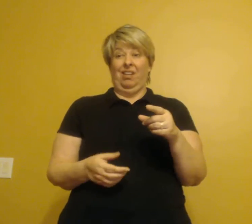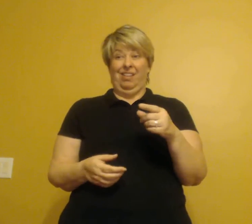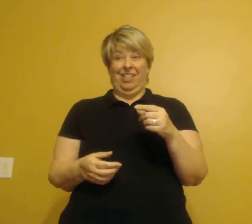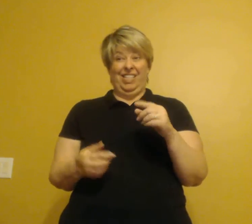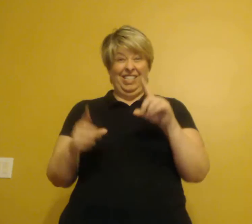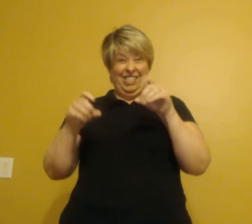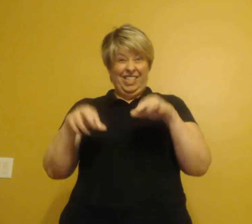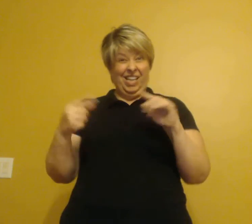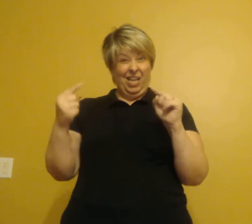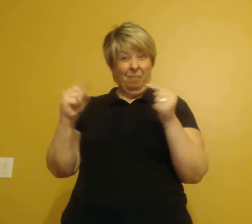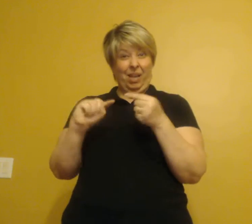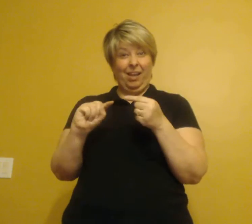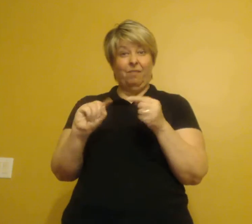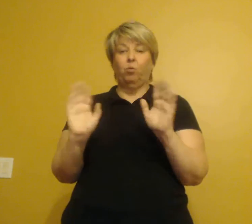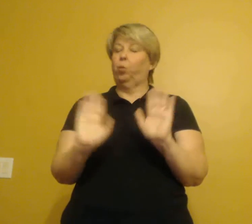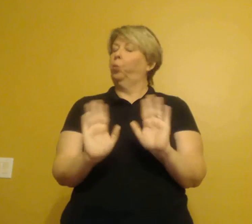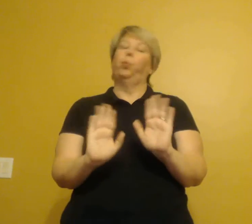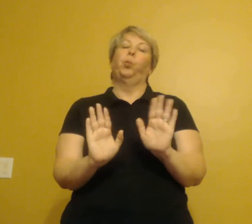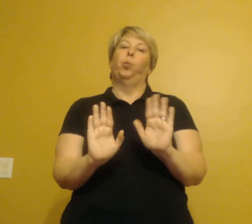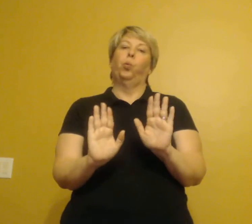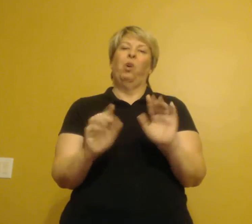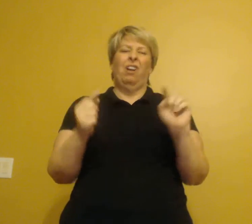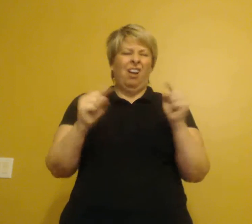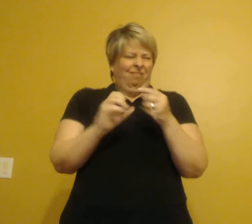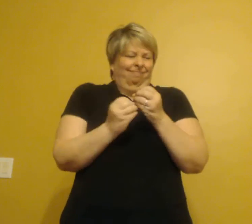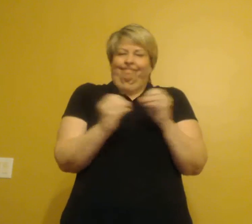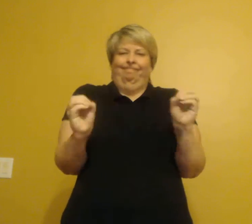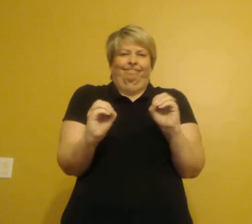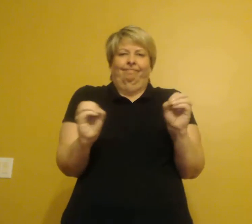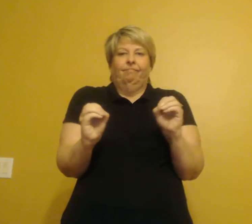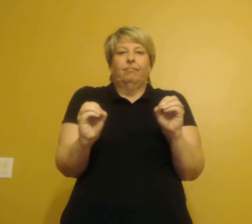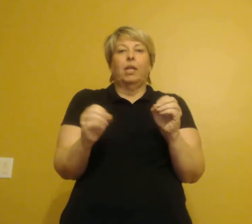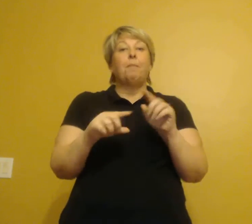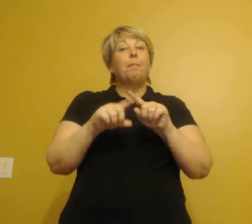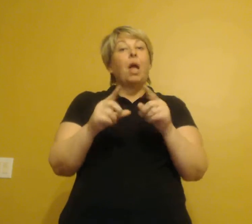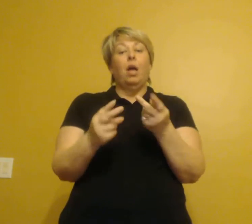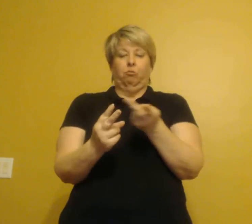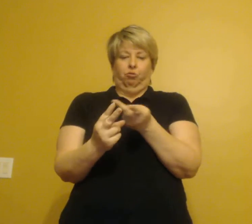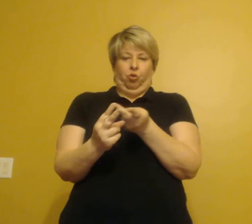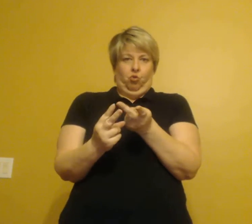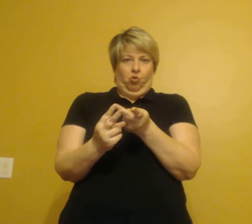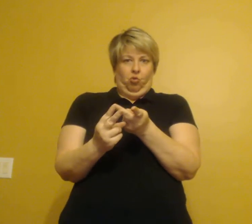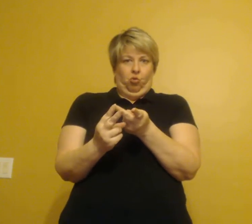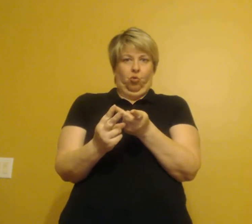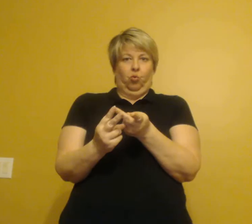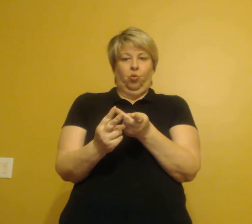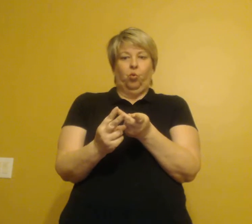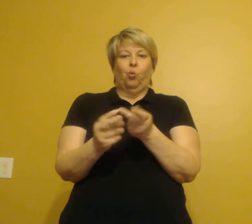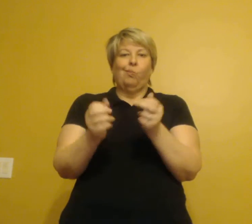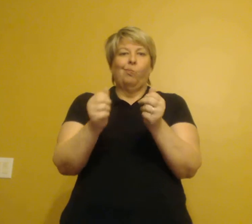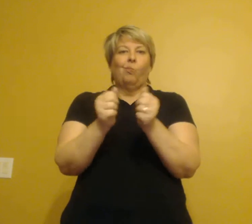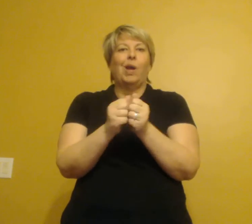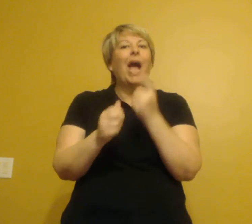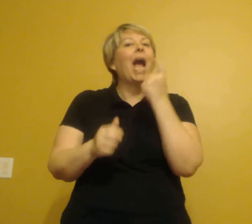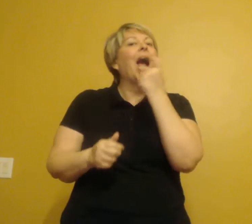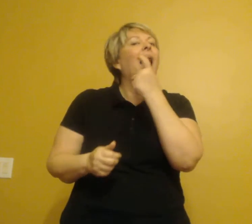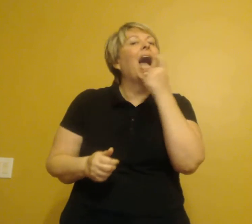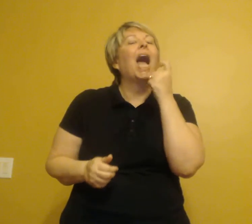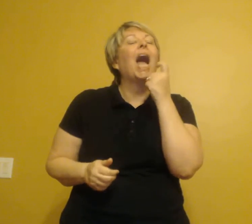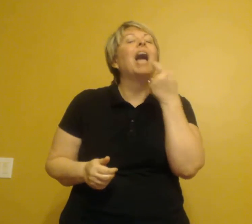painful. It does not hurt. These two medications combine with a spray we use at the back of the throat to